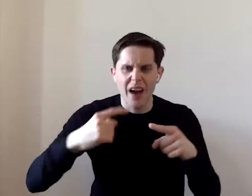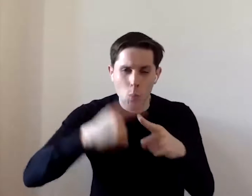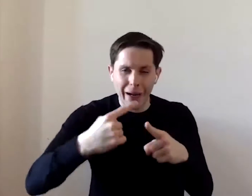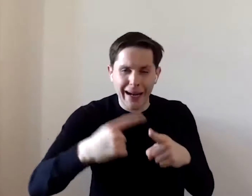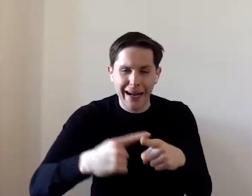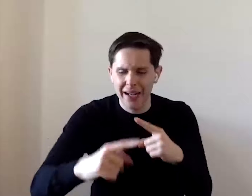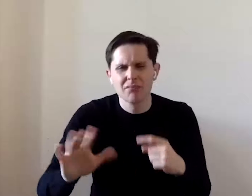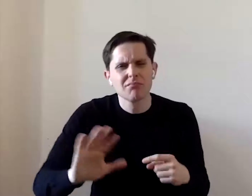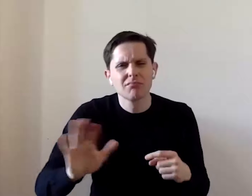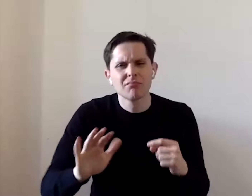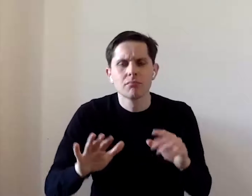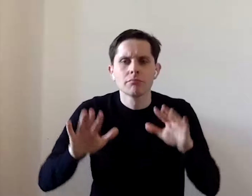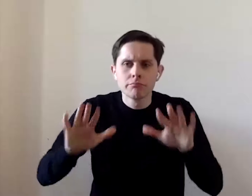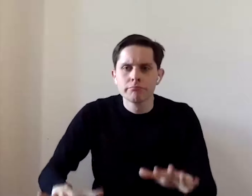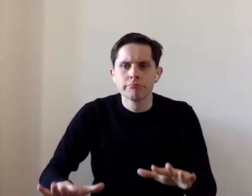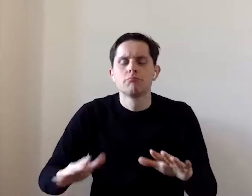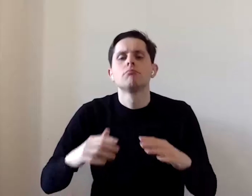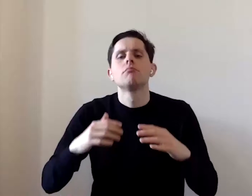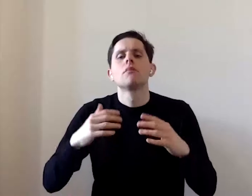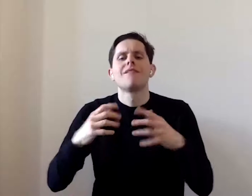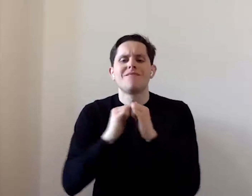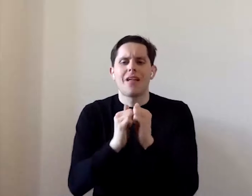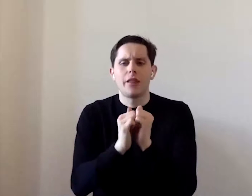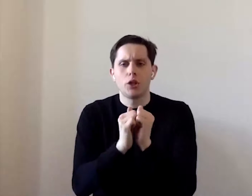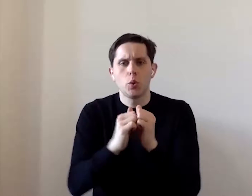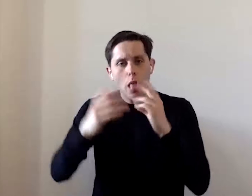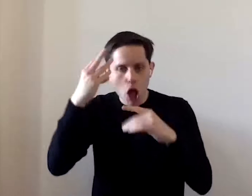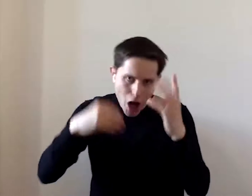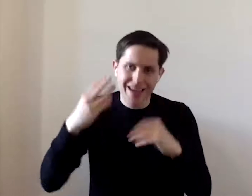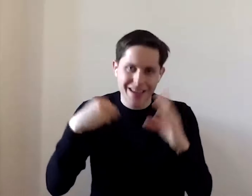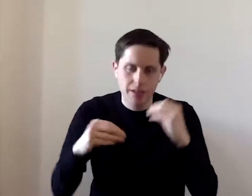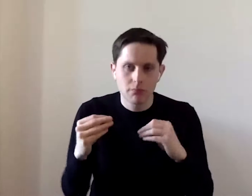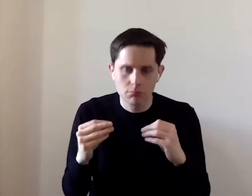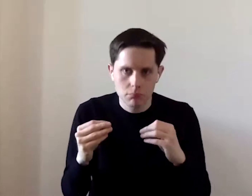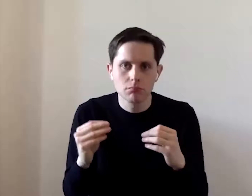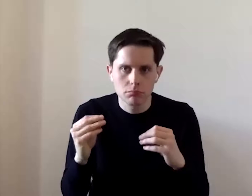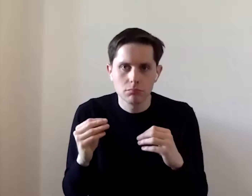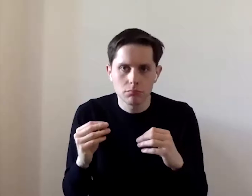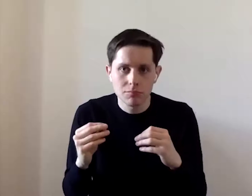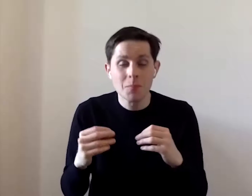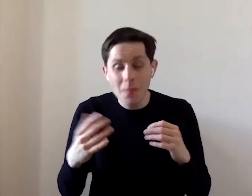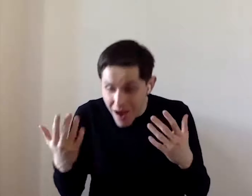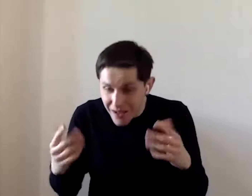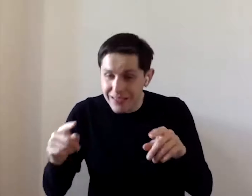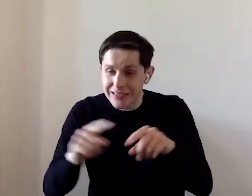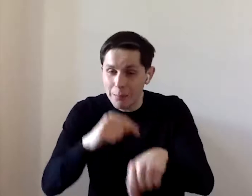that. Instead of racing everyone to try and do it as quickly, we should value what we've learned along the way.